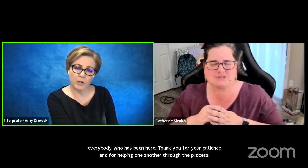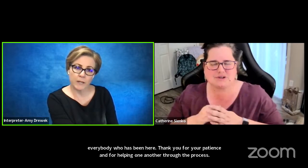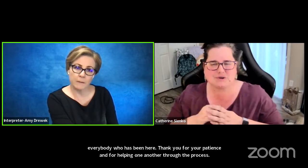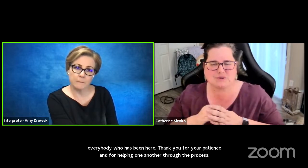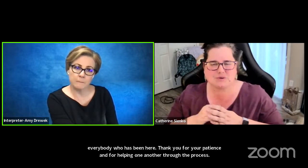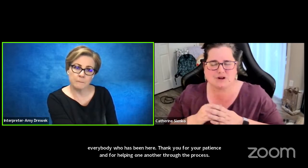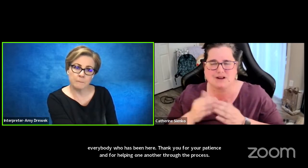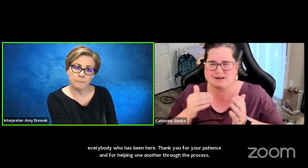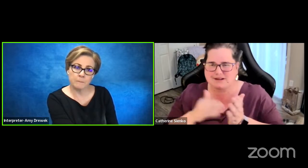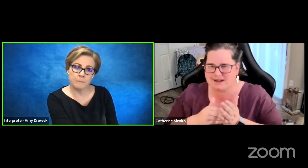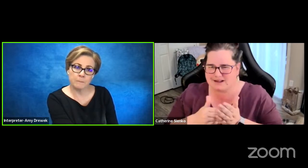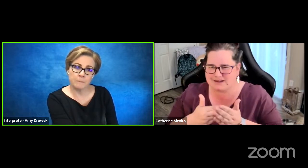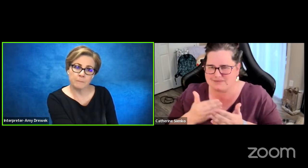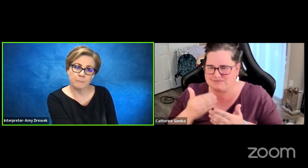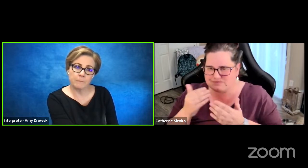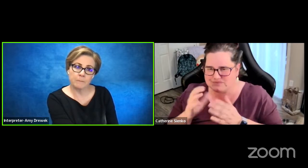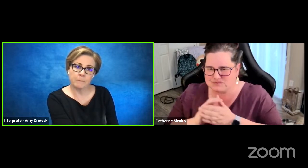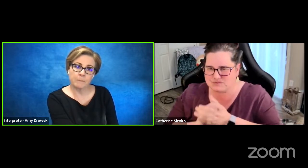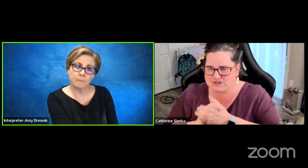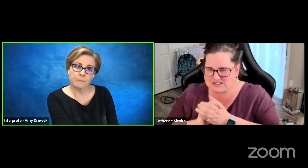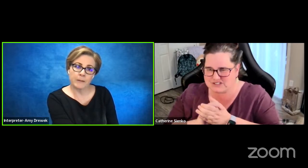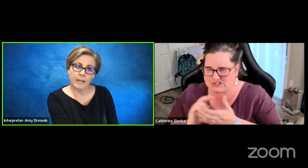serving people in our community.